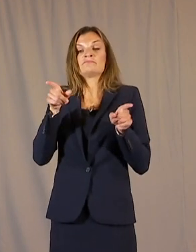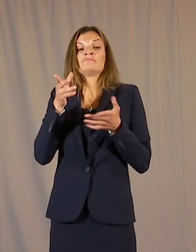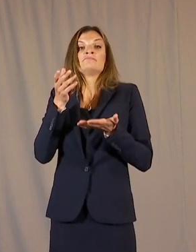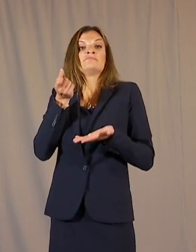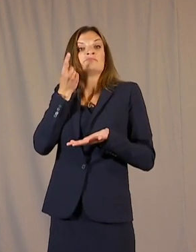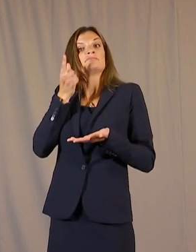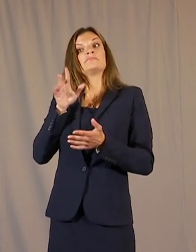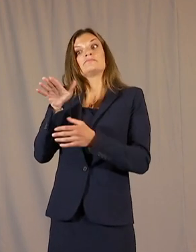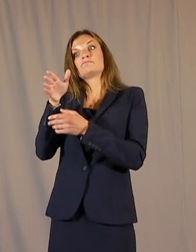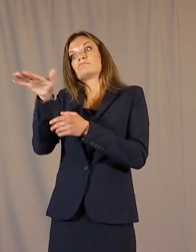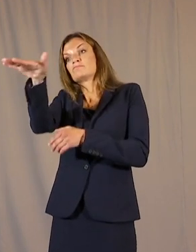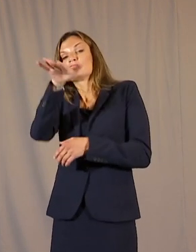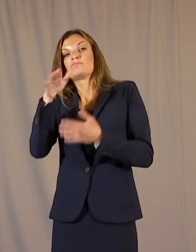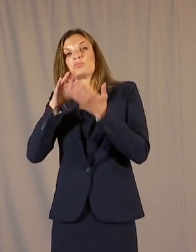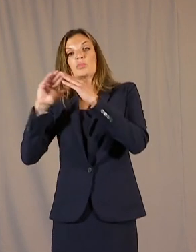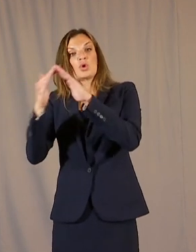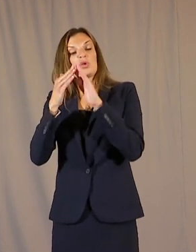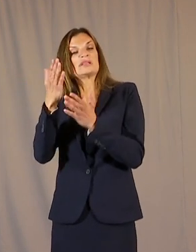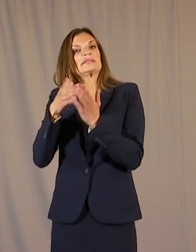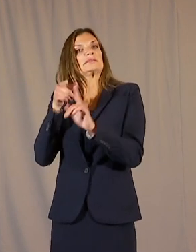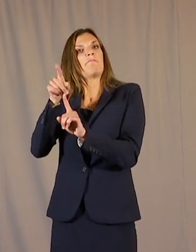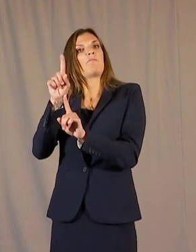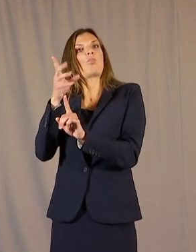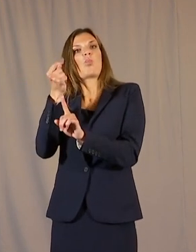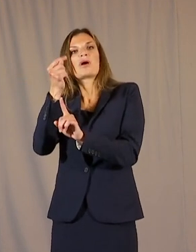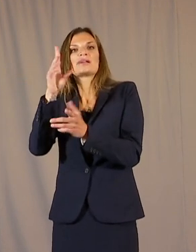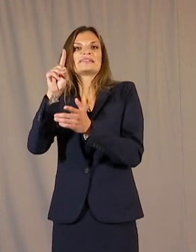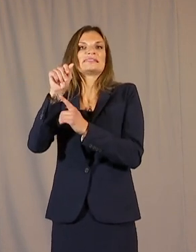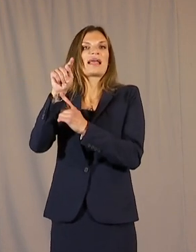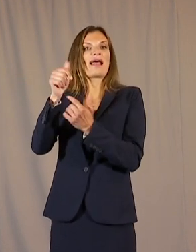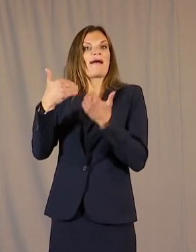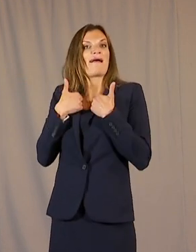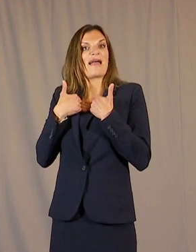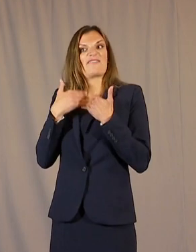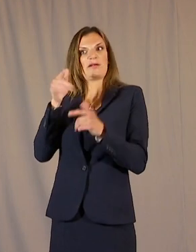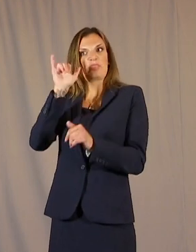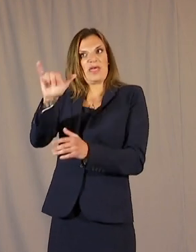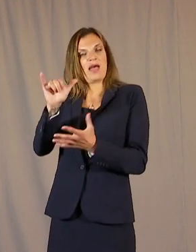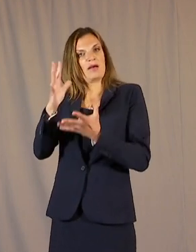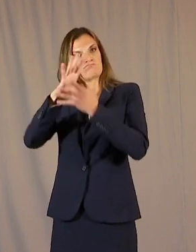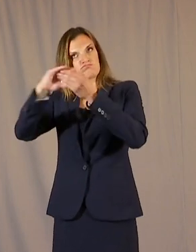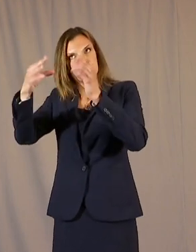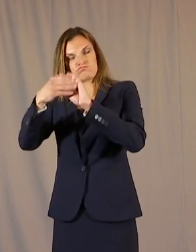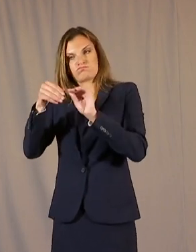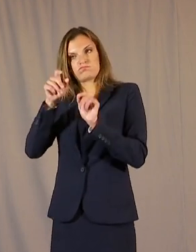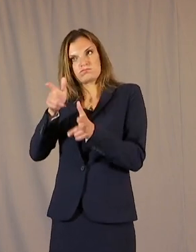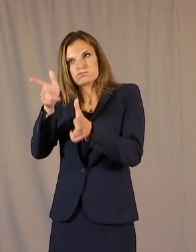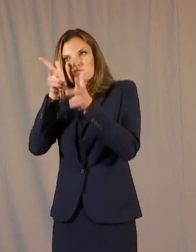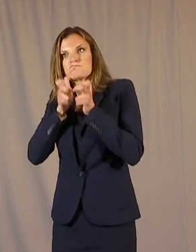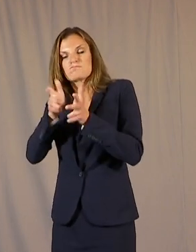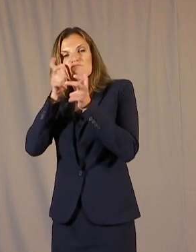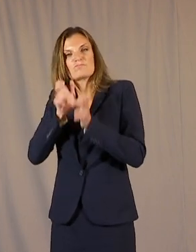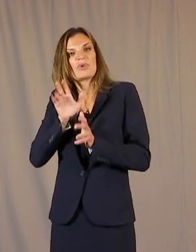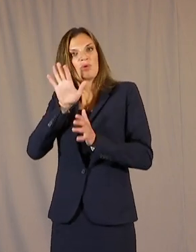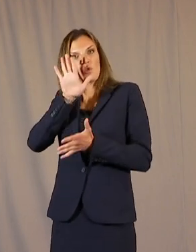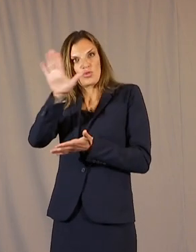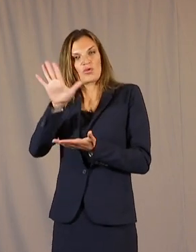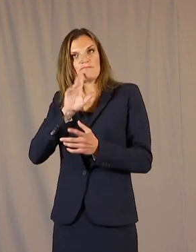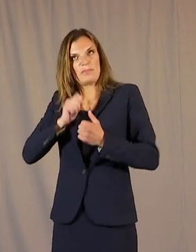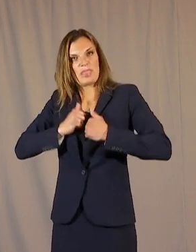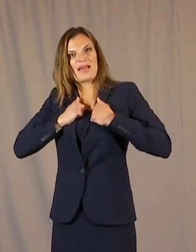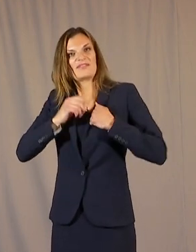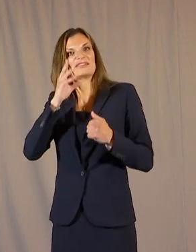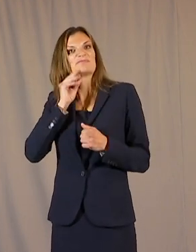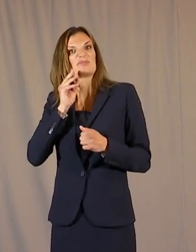their reality and their lived experience, right? That qualitative information fills in the blanks of the data,